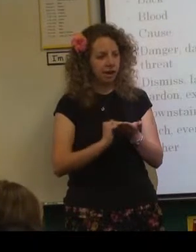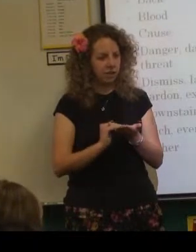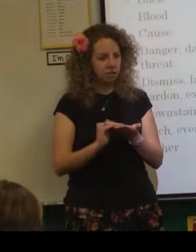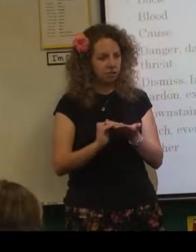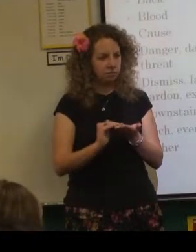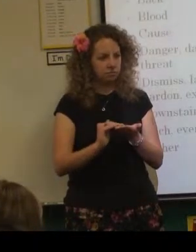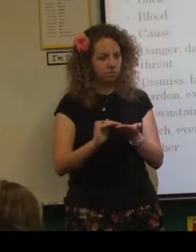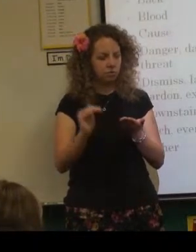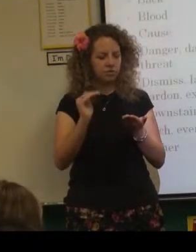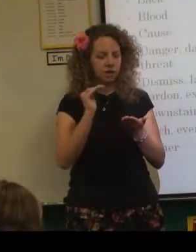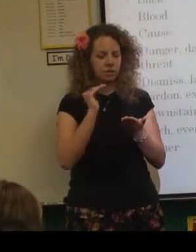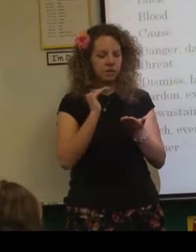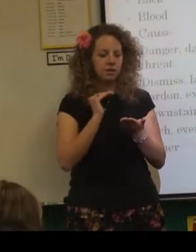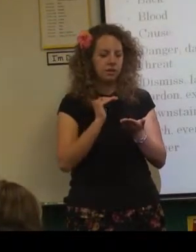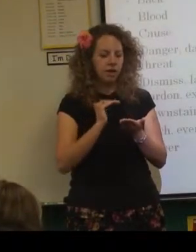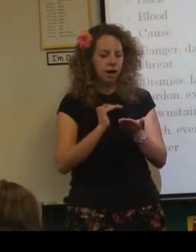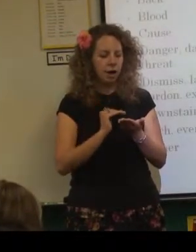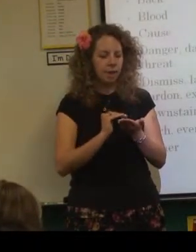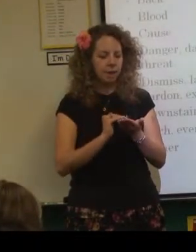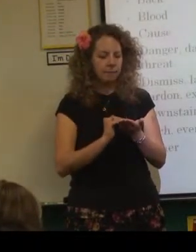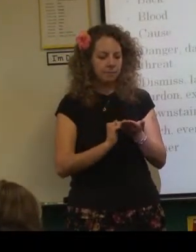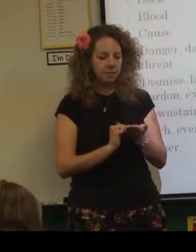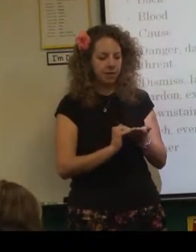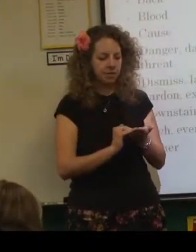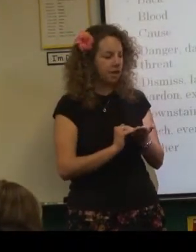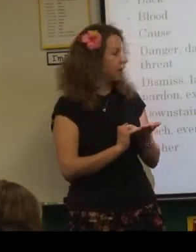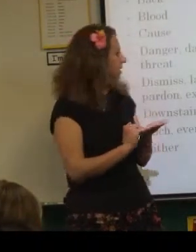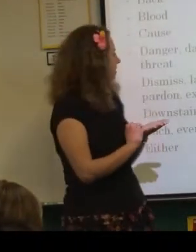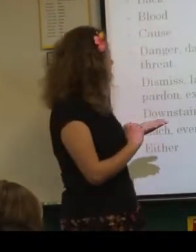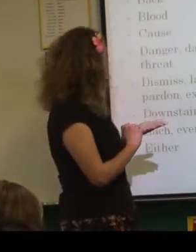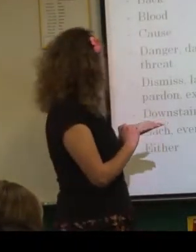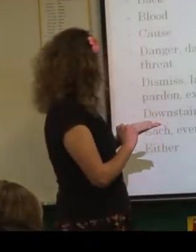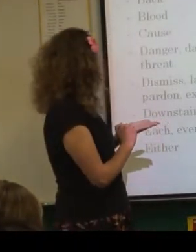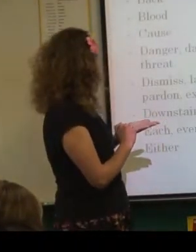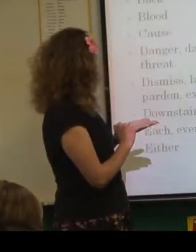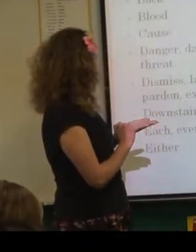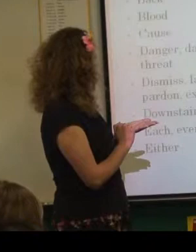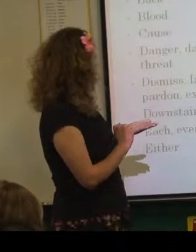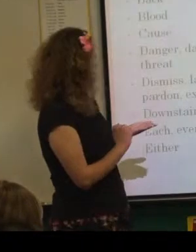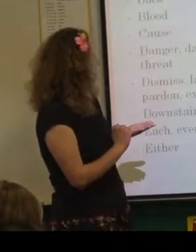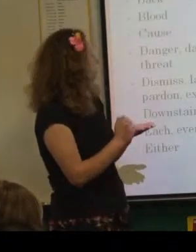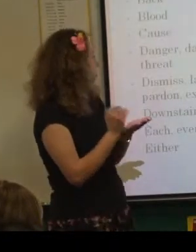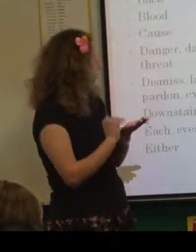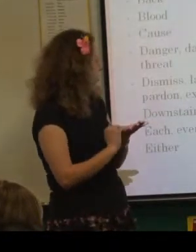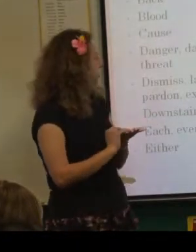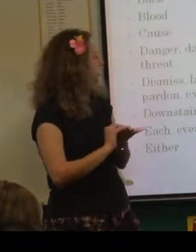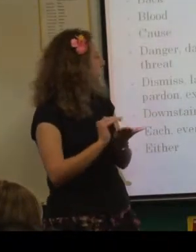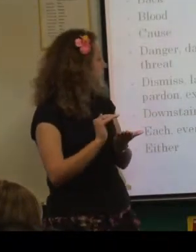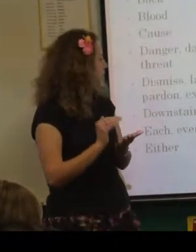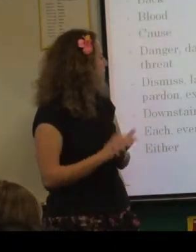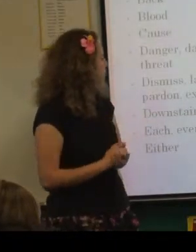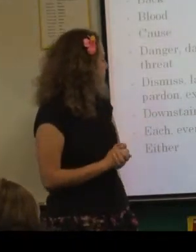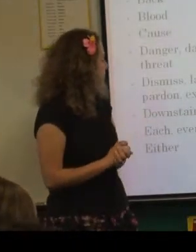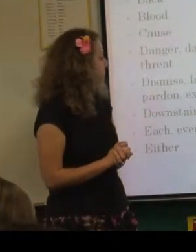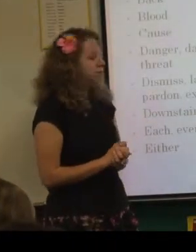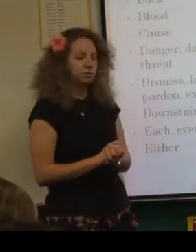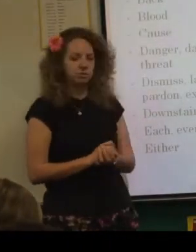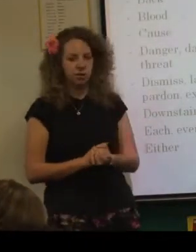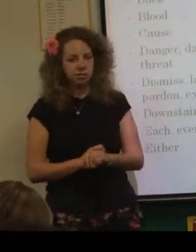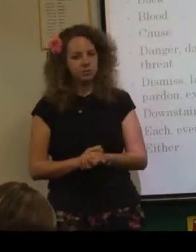fired more for that one. And then for like pardon as well. So you can use all those